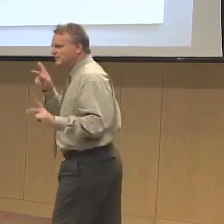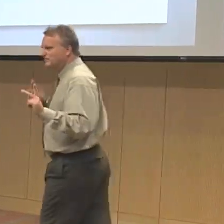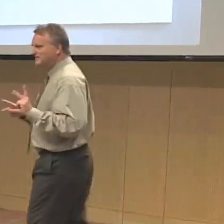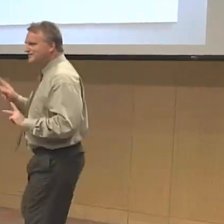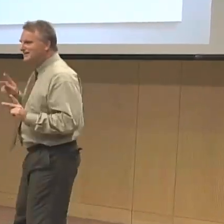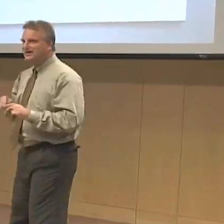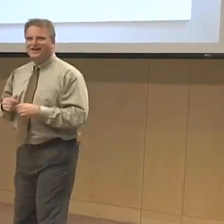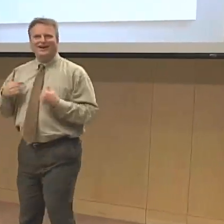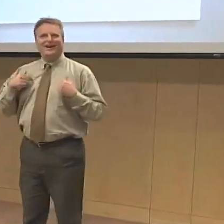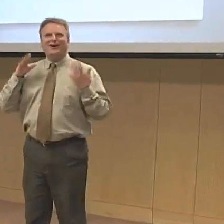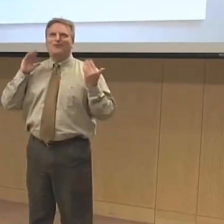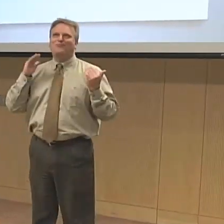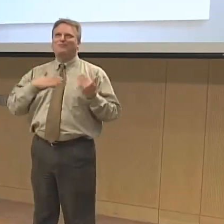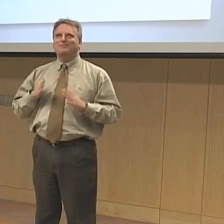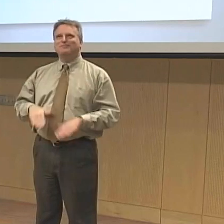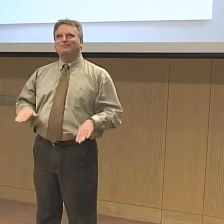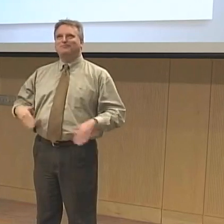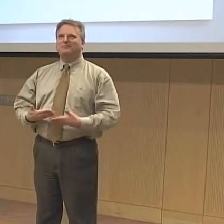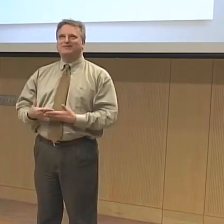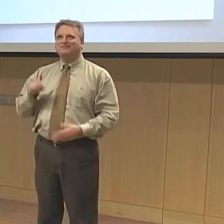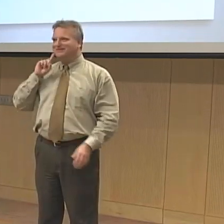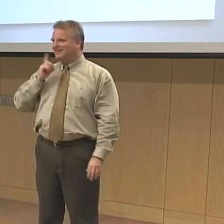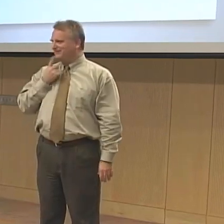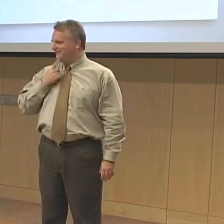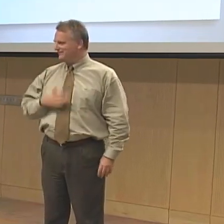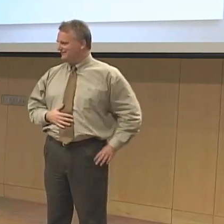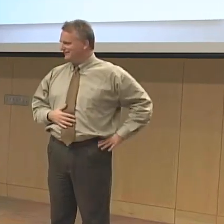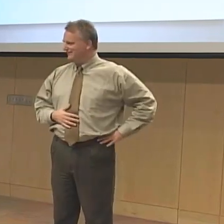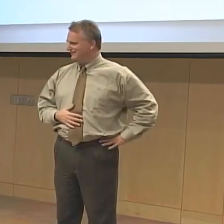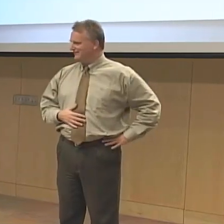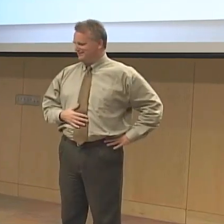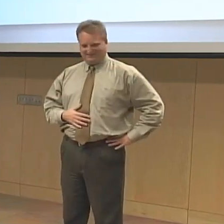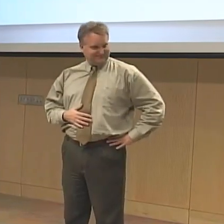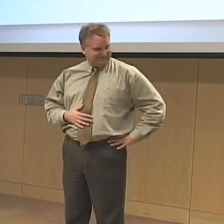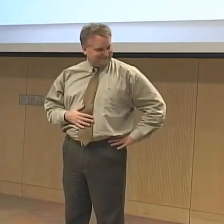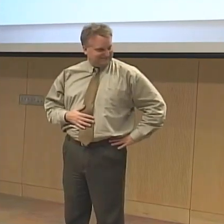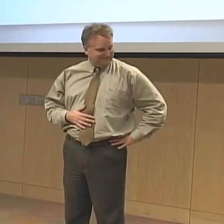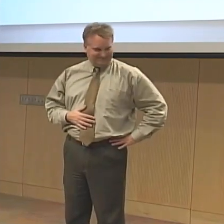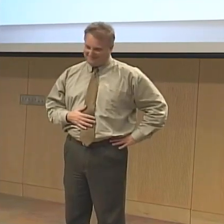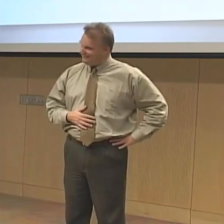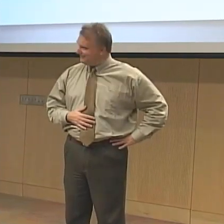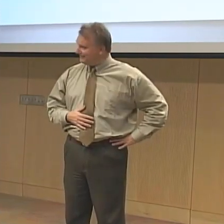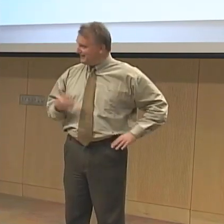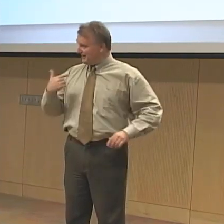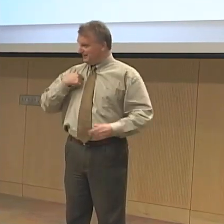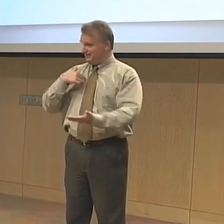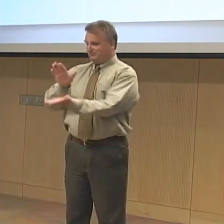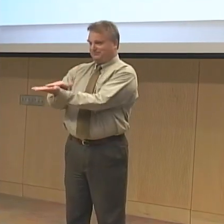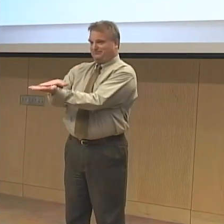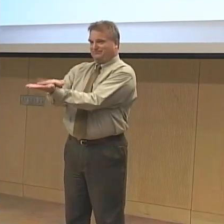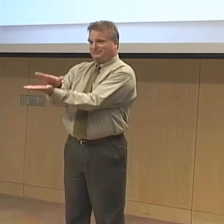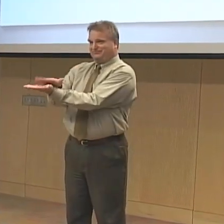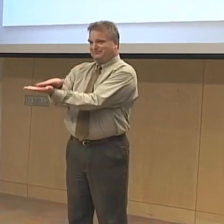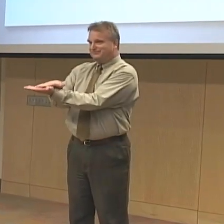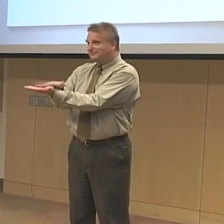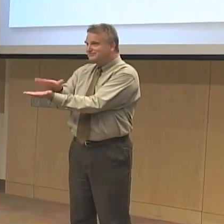Whereas deaf people say, I hope my child is born deaf. What? And I